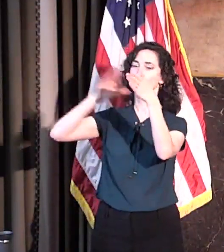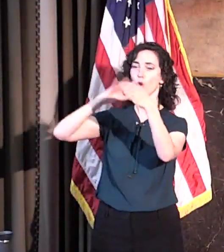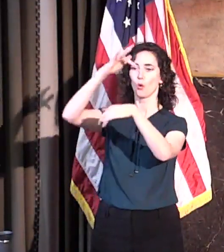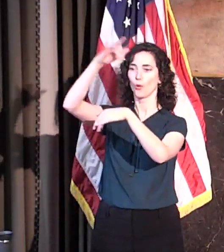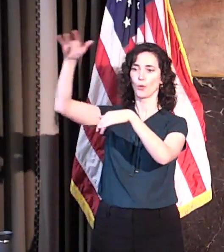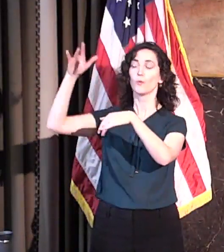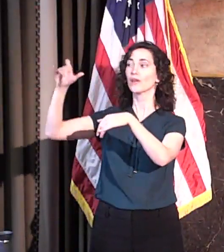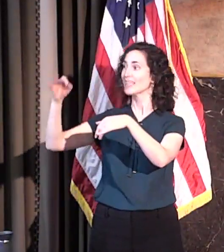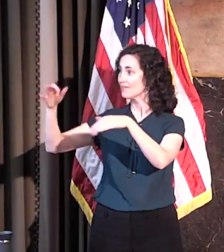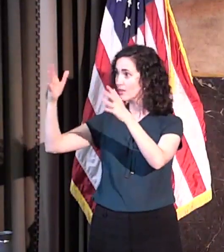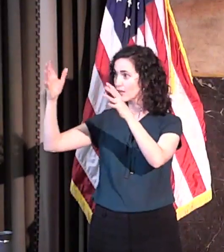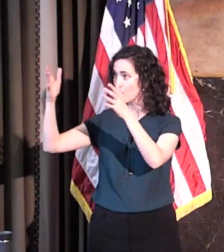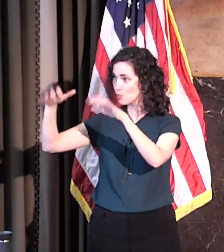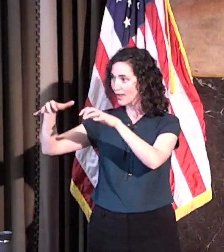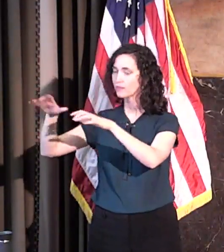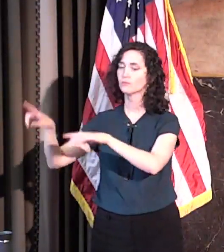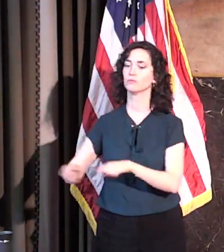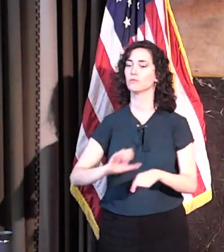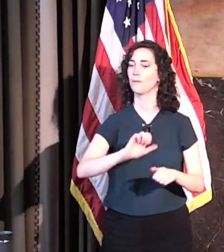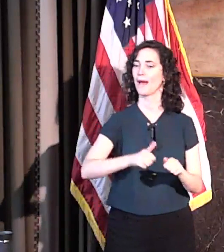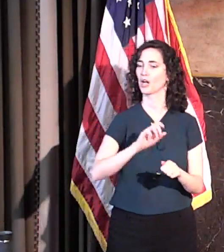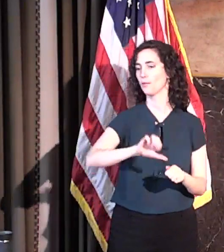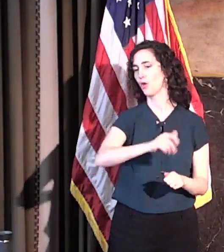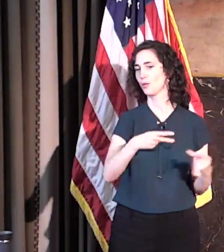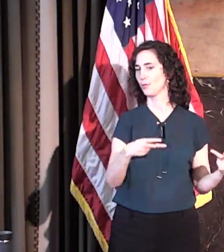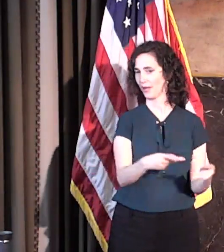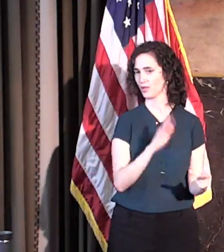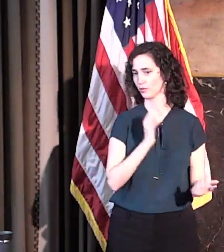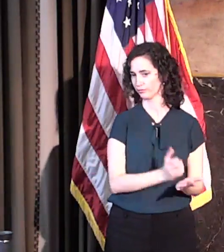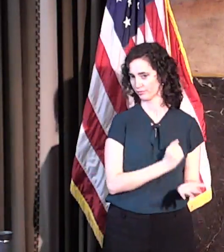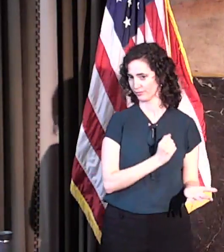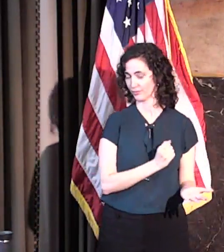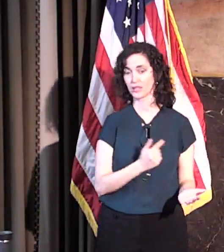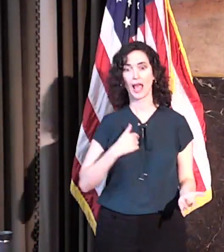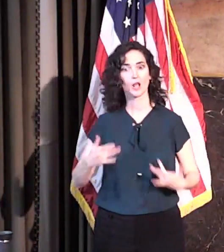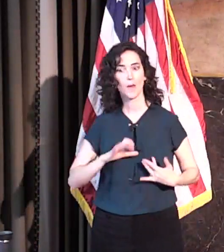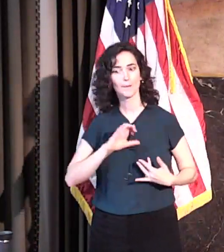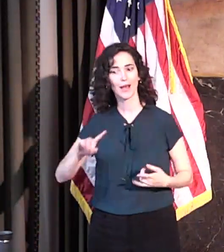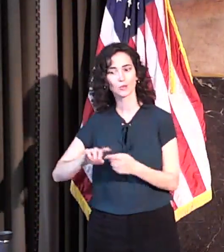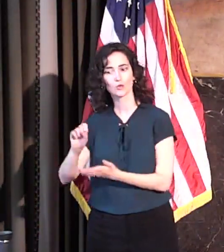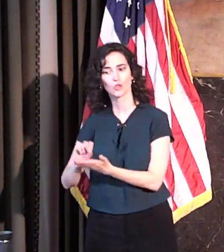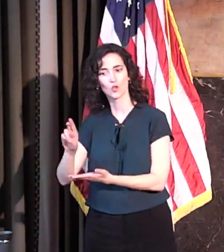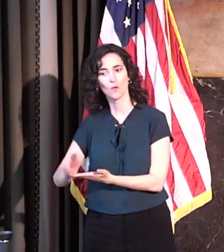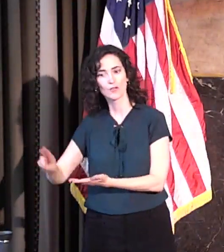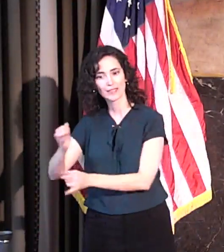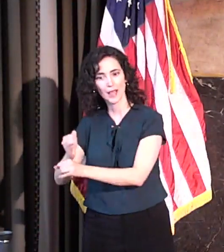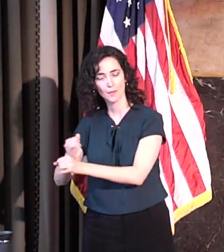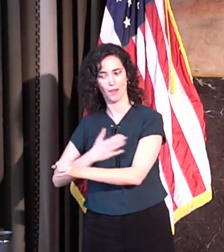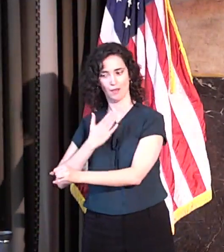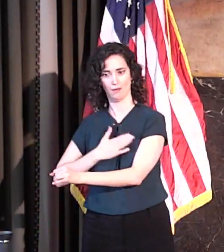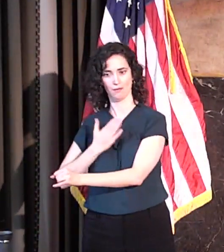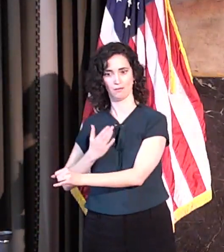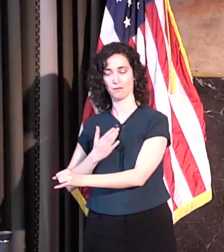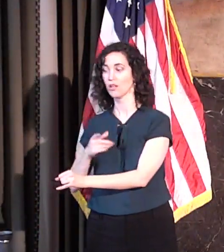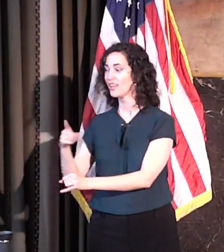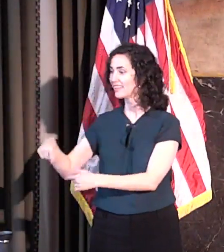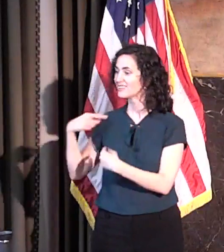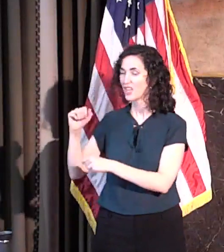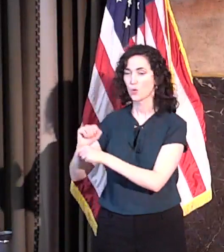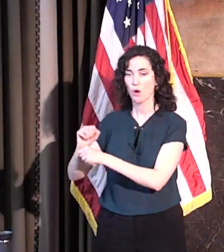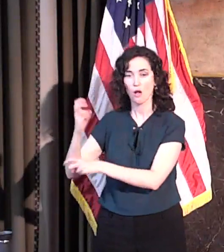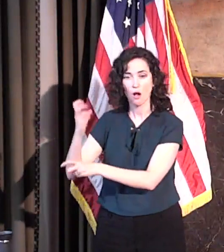Southern's campus. I'm actually excited to get back to Southern's campus, and they've been working very hard